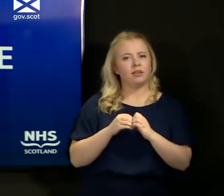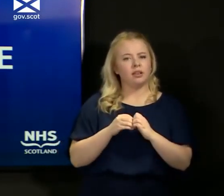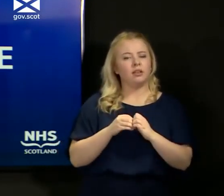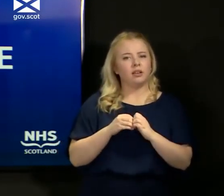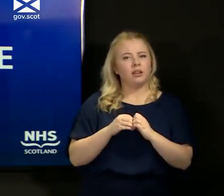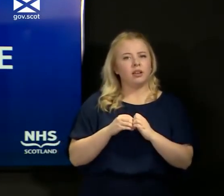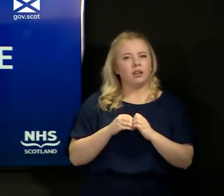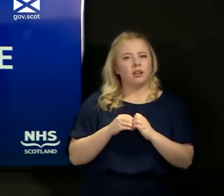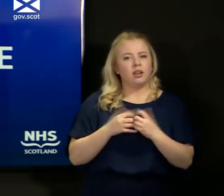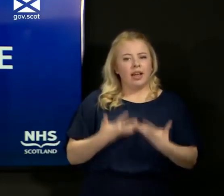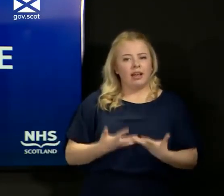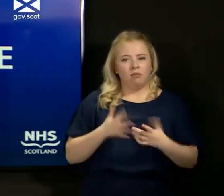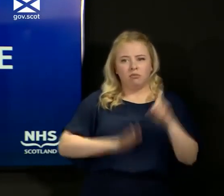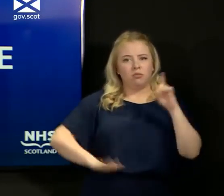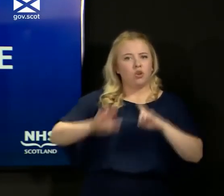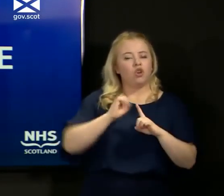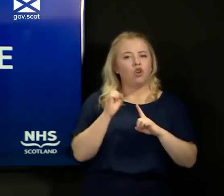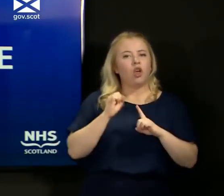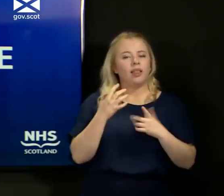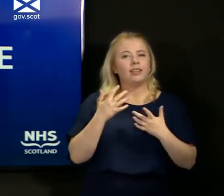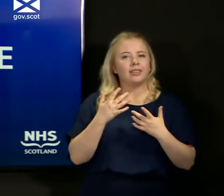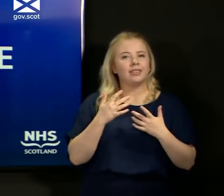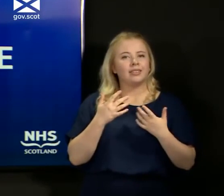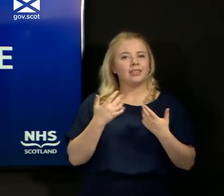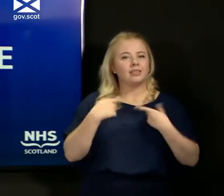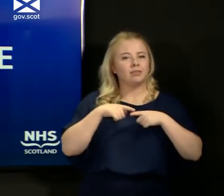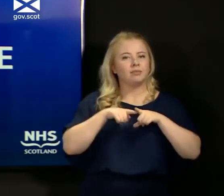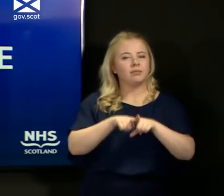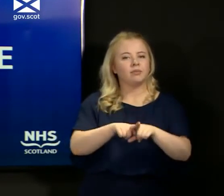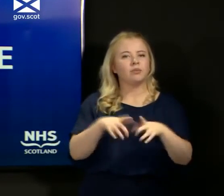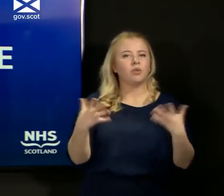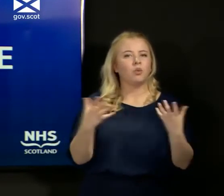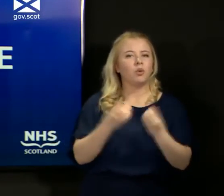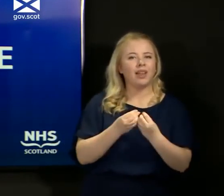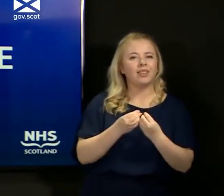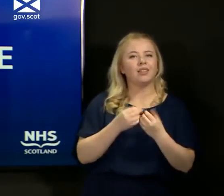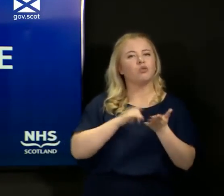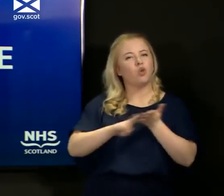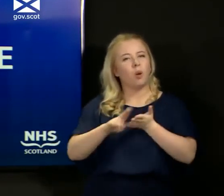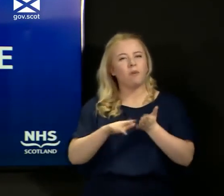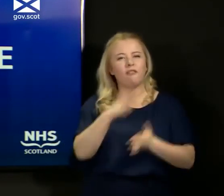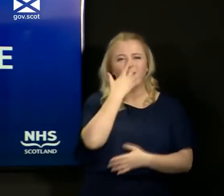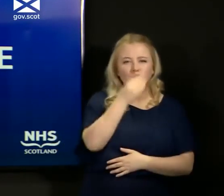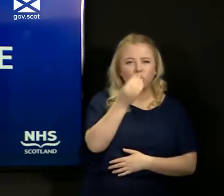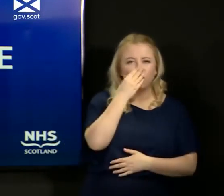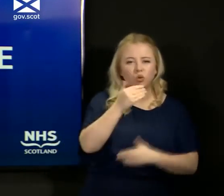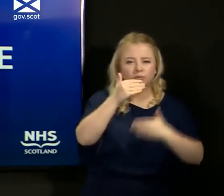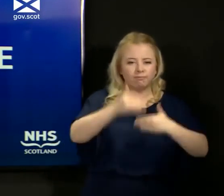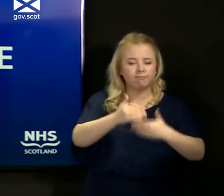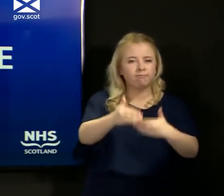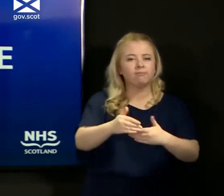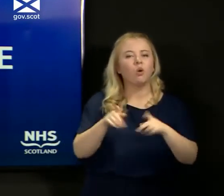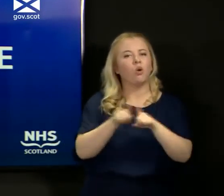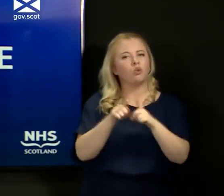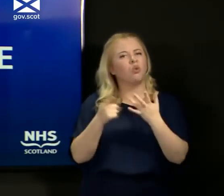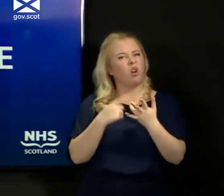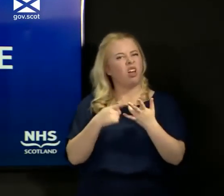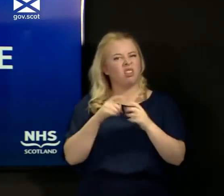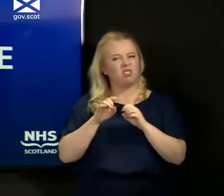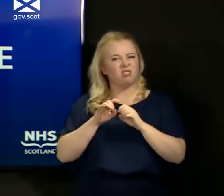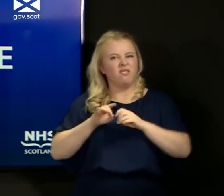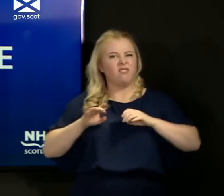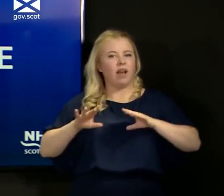currently across Scotland. It coincides with the kind of normal flu season. It coincides with a number of other kind of